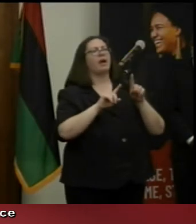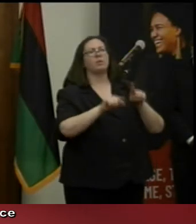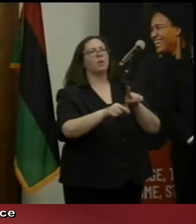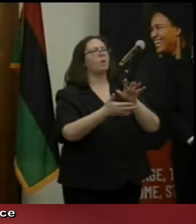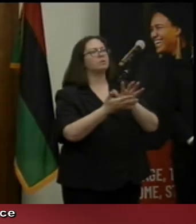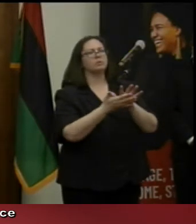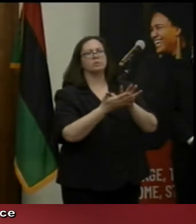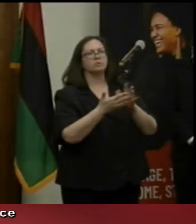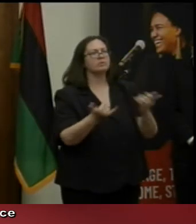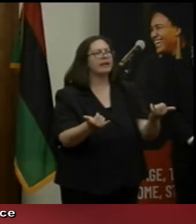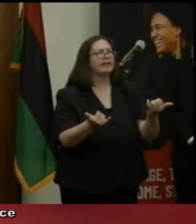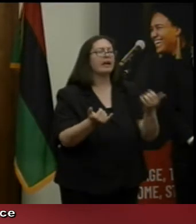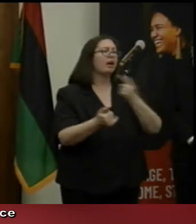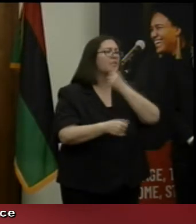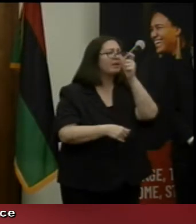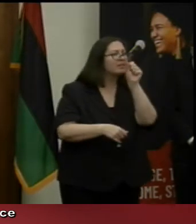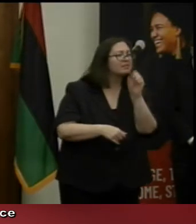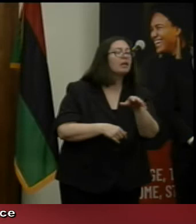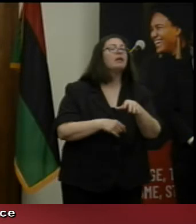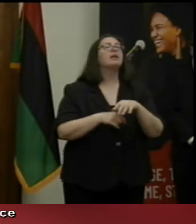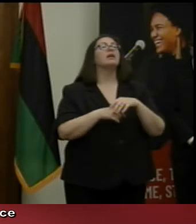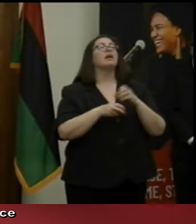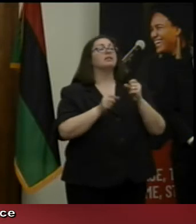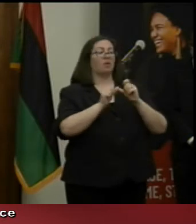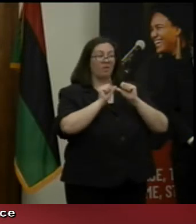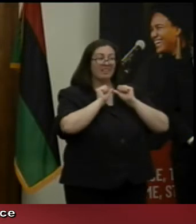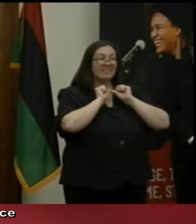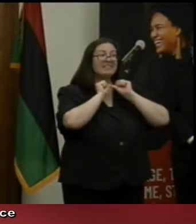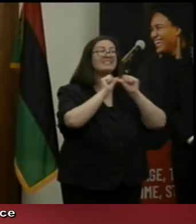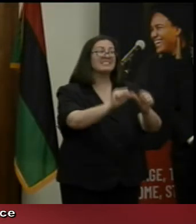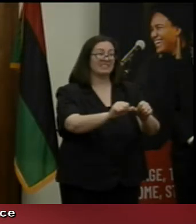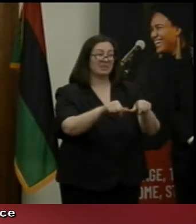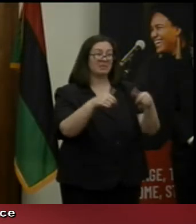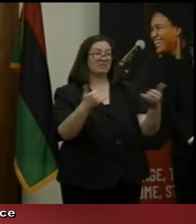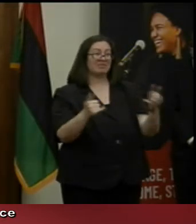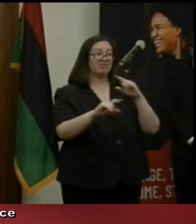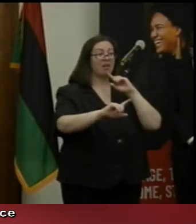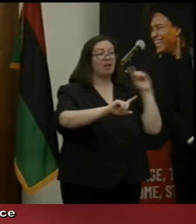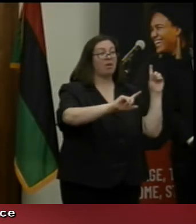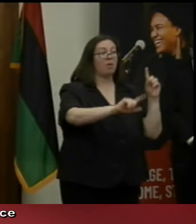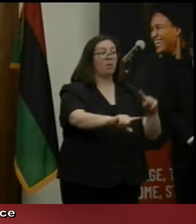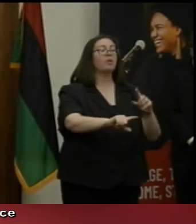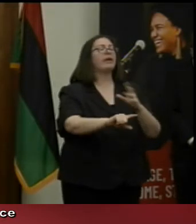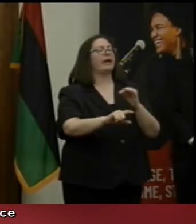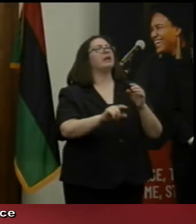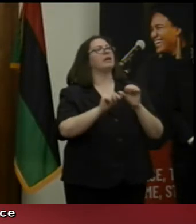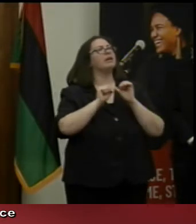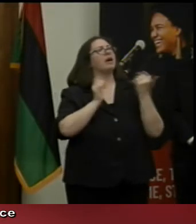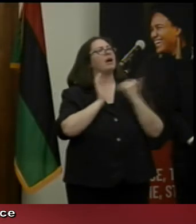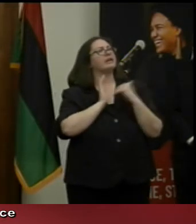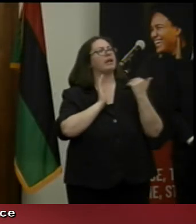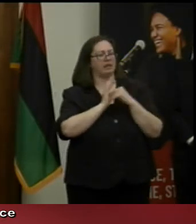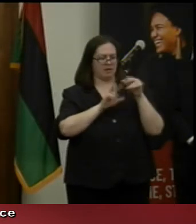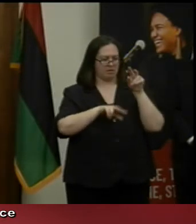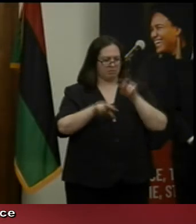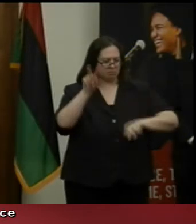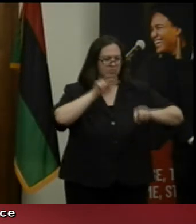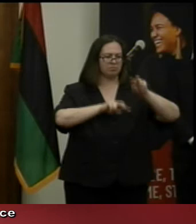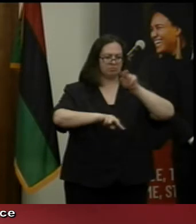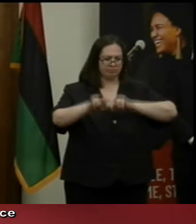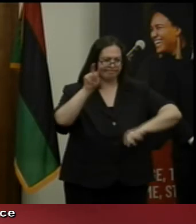of this order and the continual reevaluation of this order and the continual